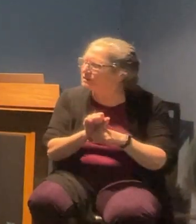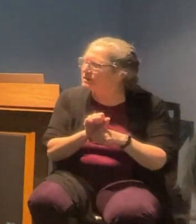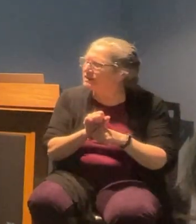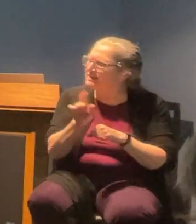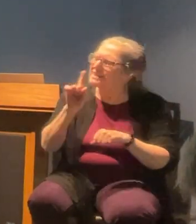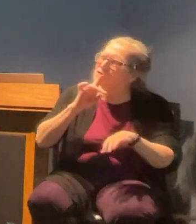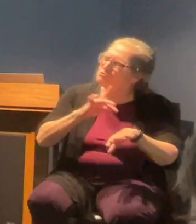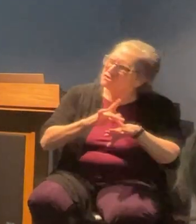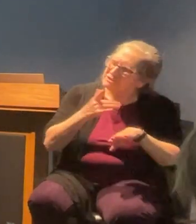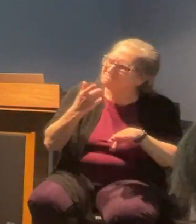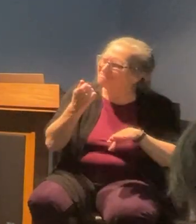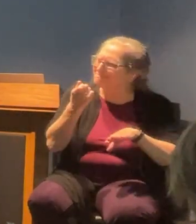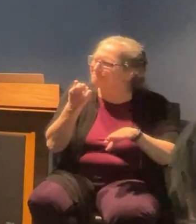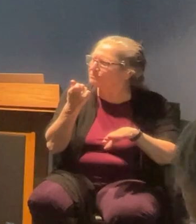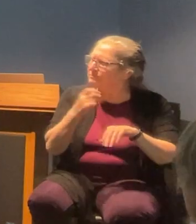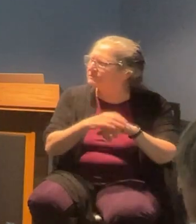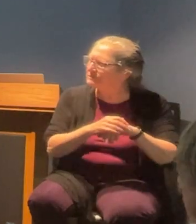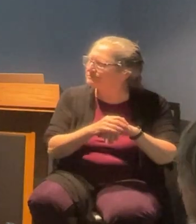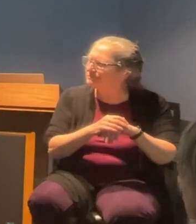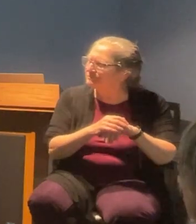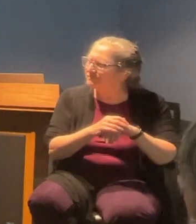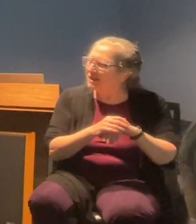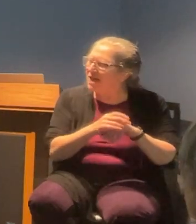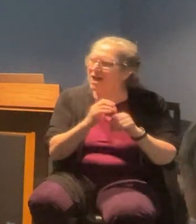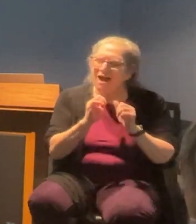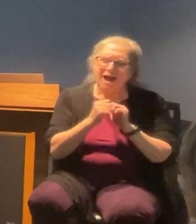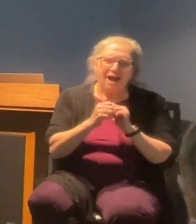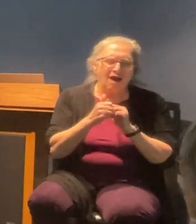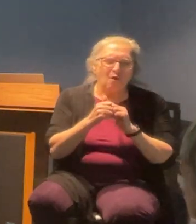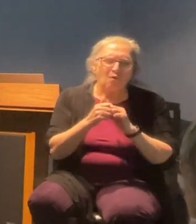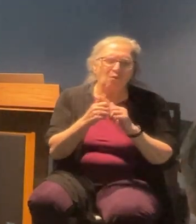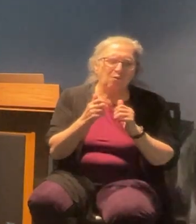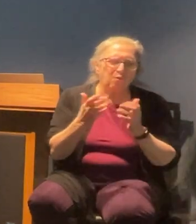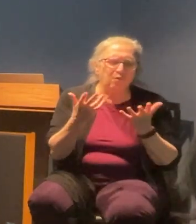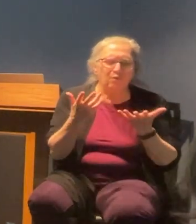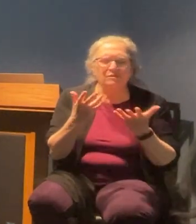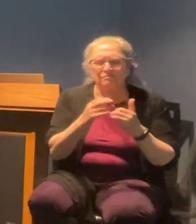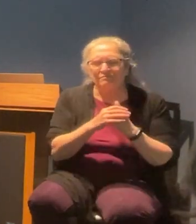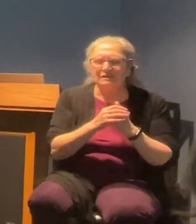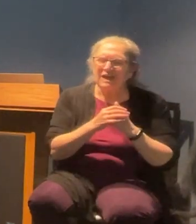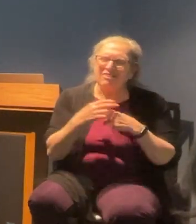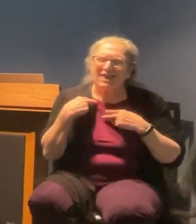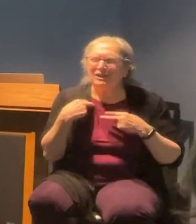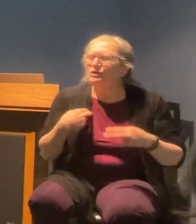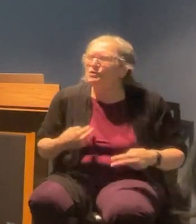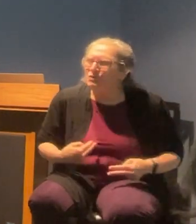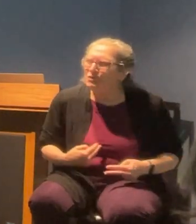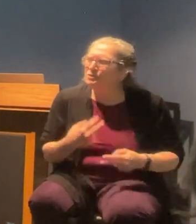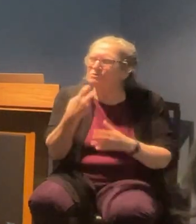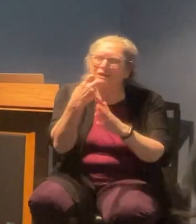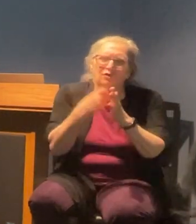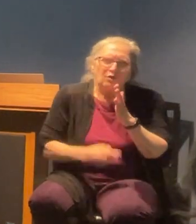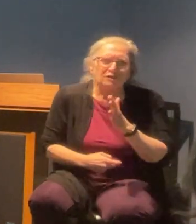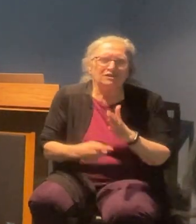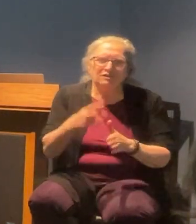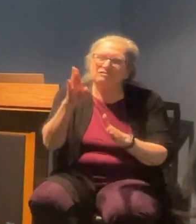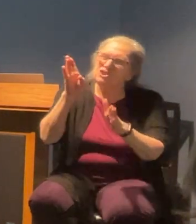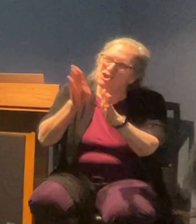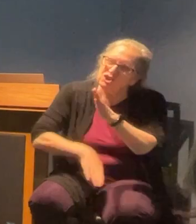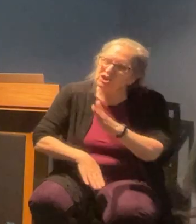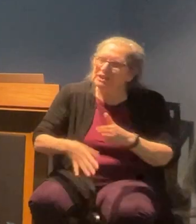bit about that, how the human cost of cheap fashion is